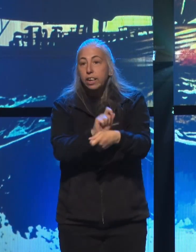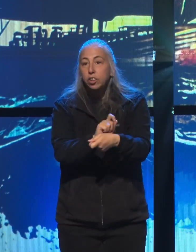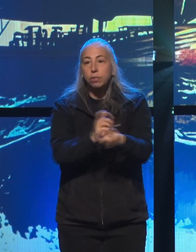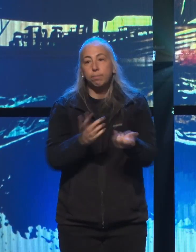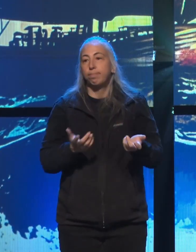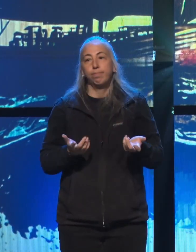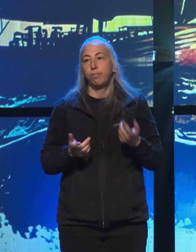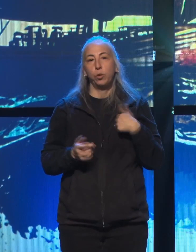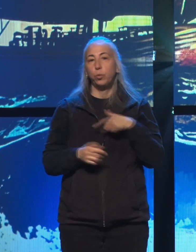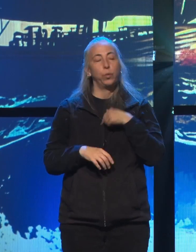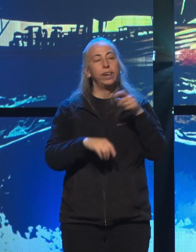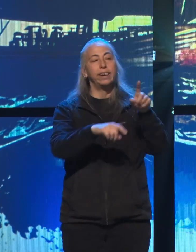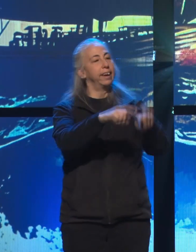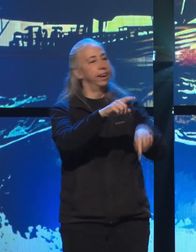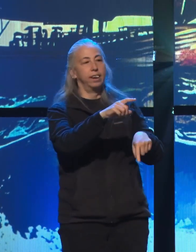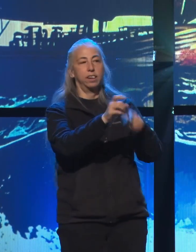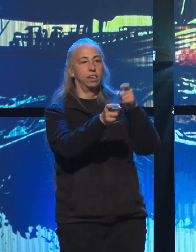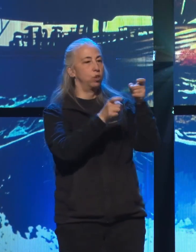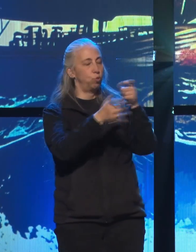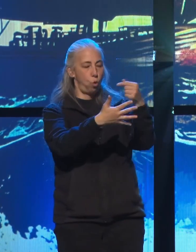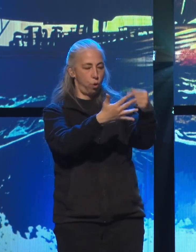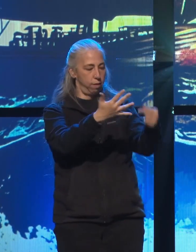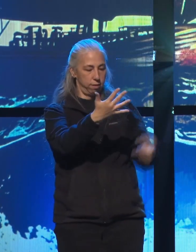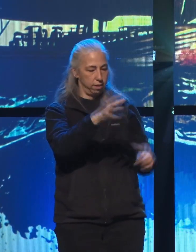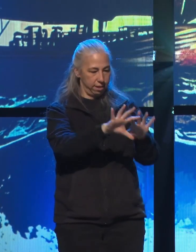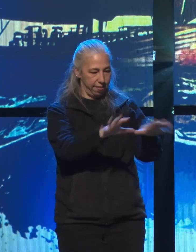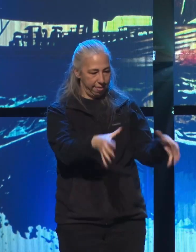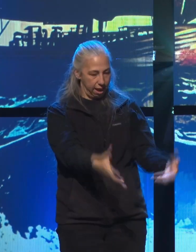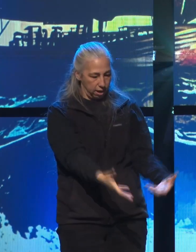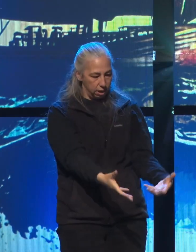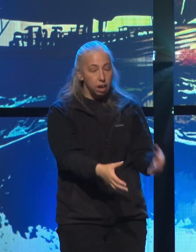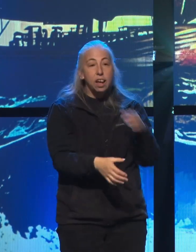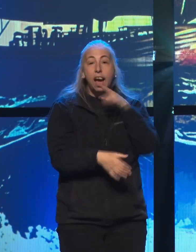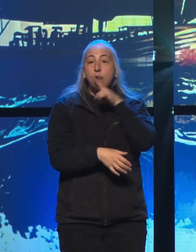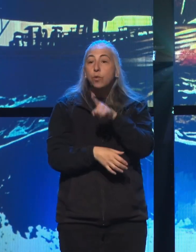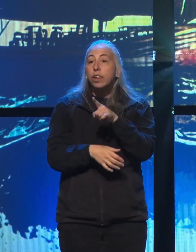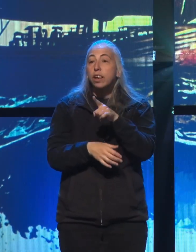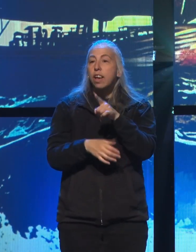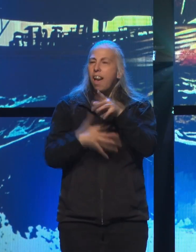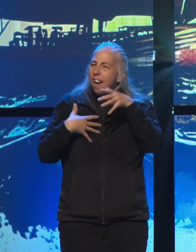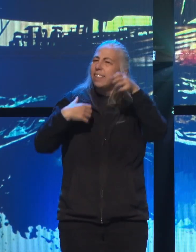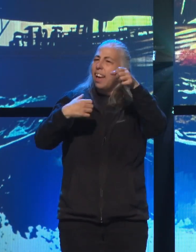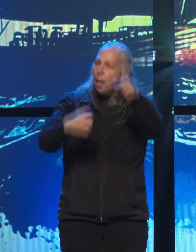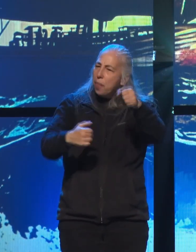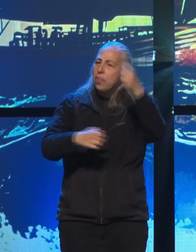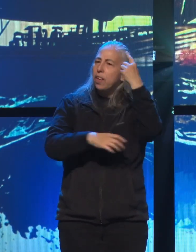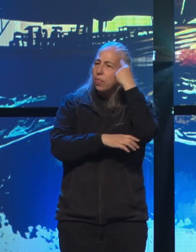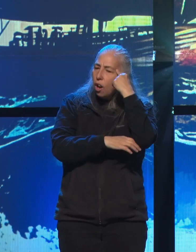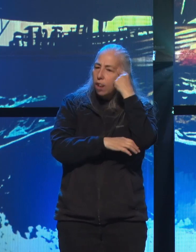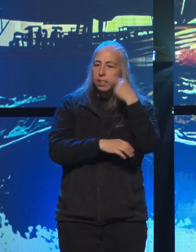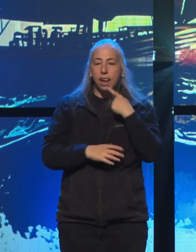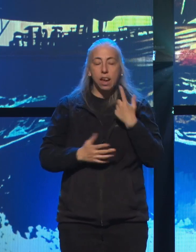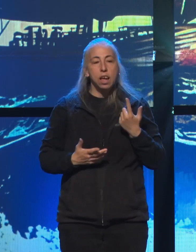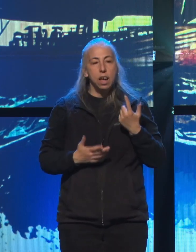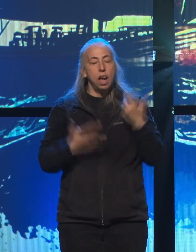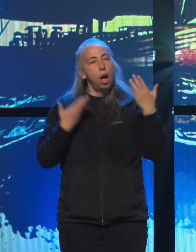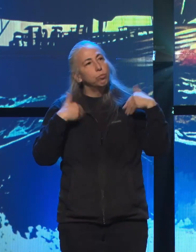things. And there's an element that's healthy about just surrendering to the idea that life will be different